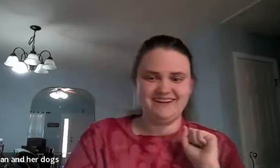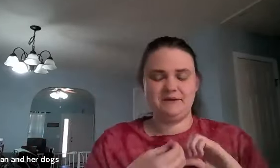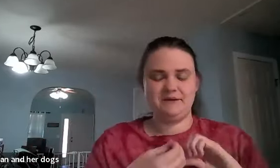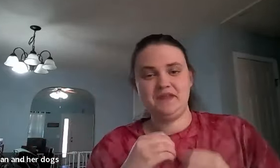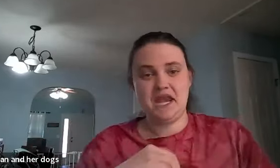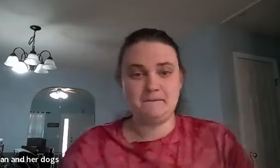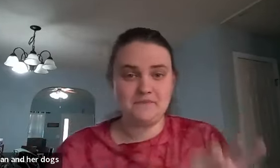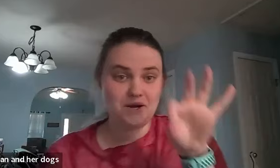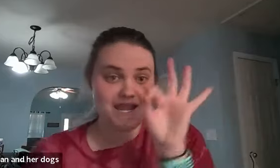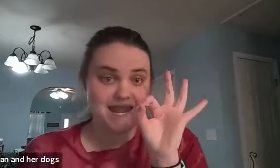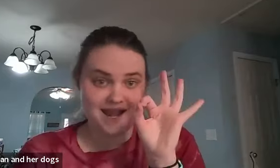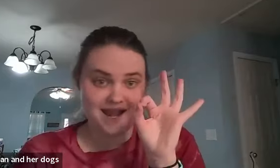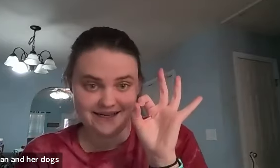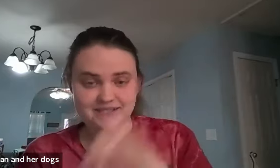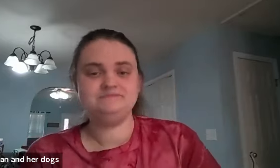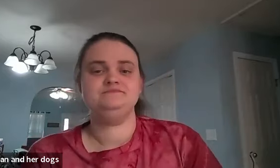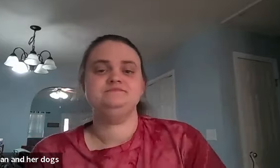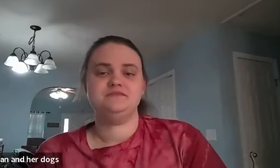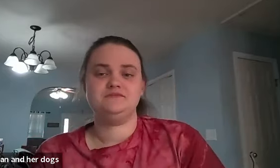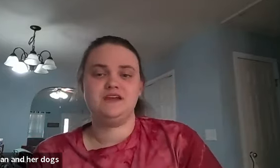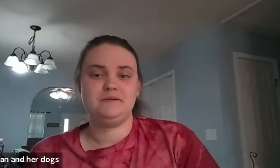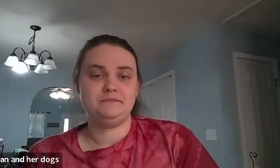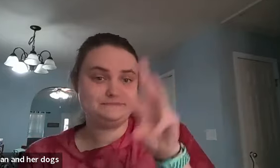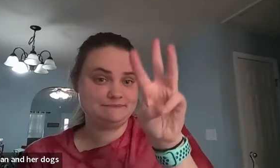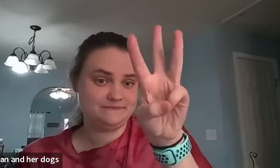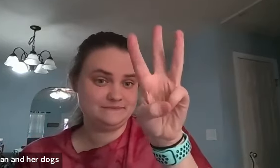right. Number 9. Okay.